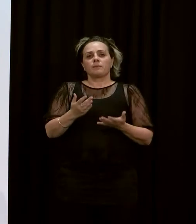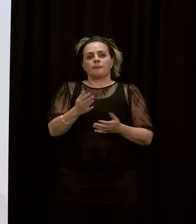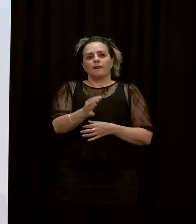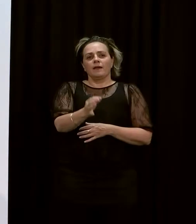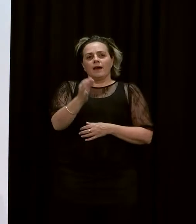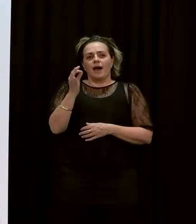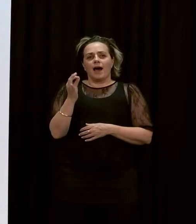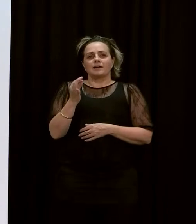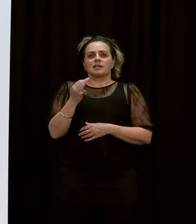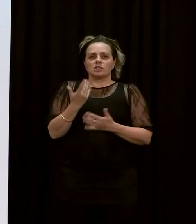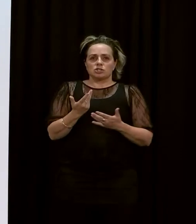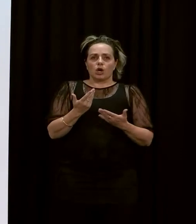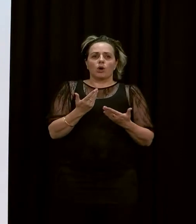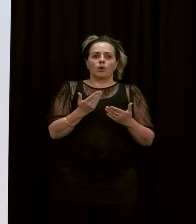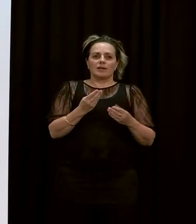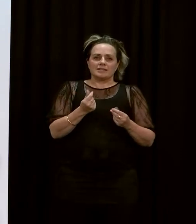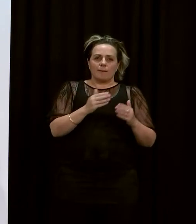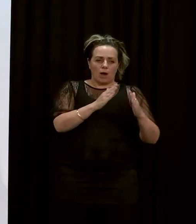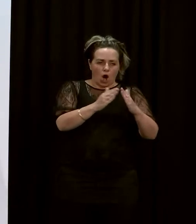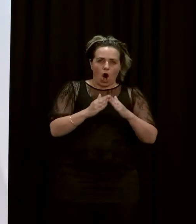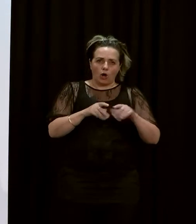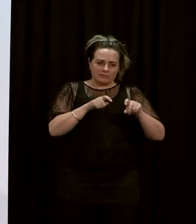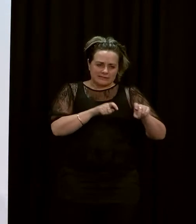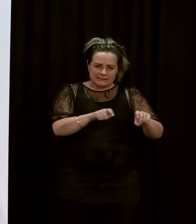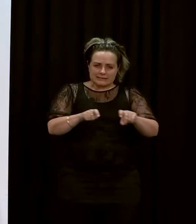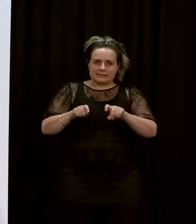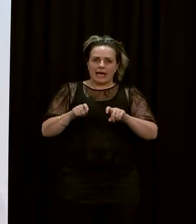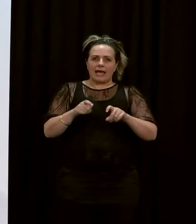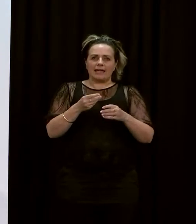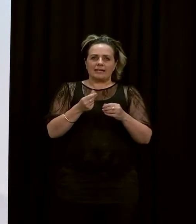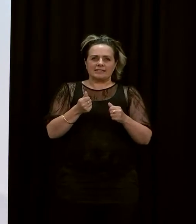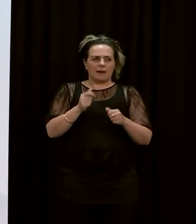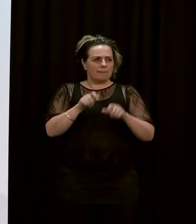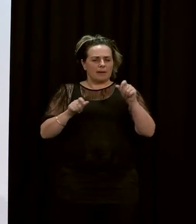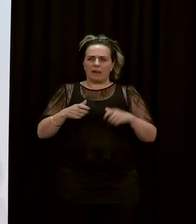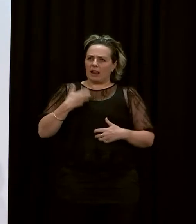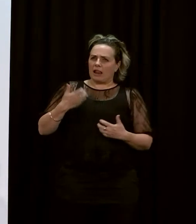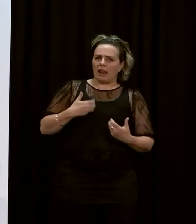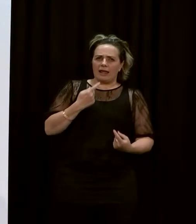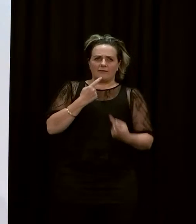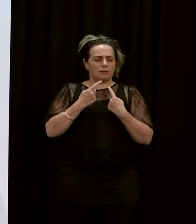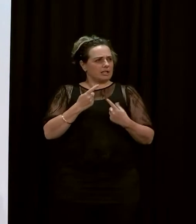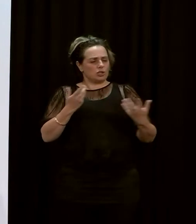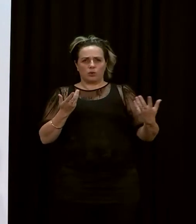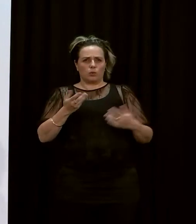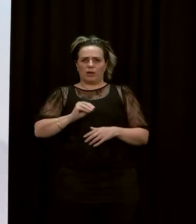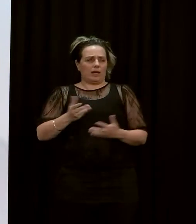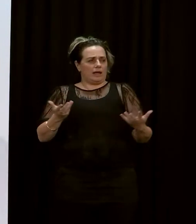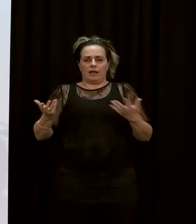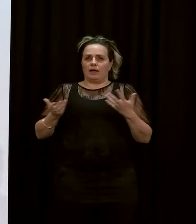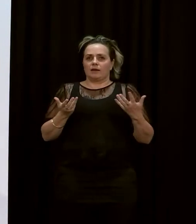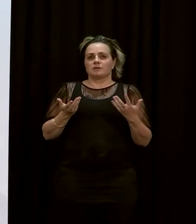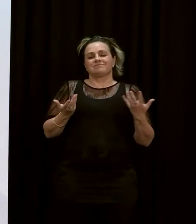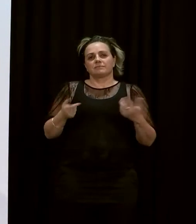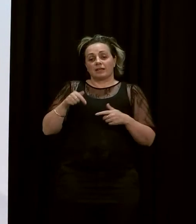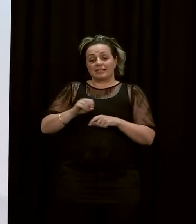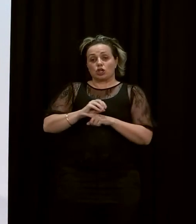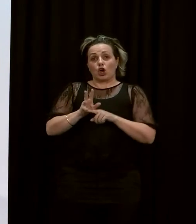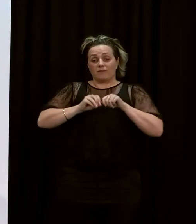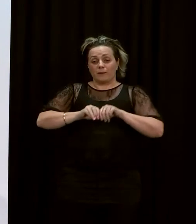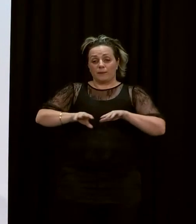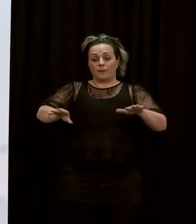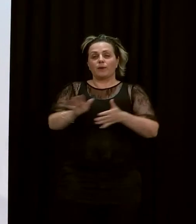are isolating in the community, that discrepancy is growing. So when can Kiwis start coming home? It is fair to say that, of course, this outbreak has caused